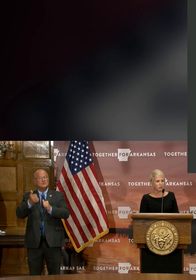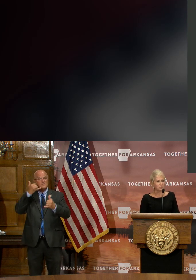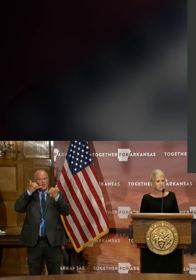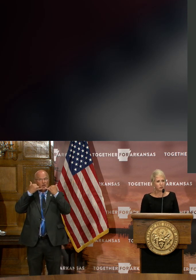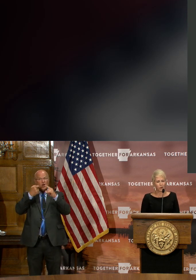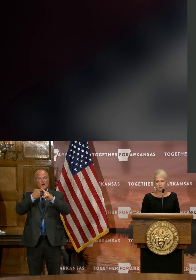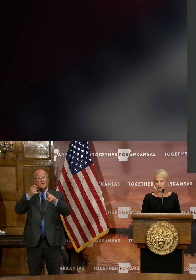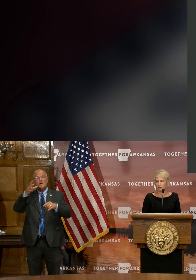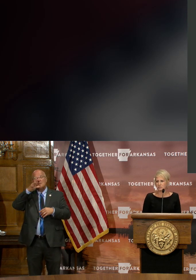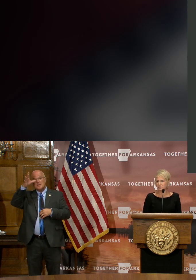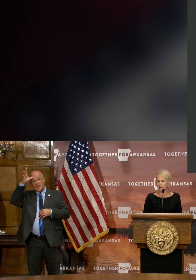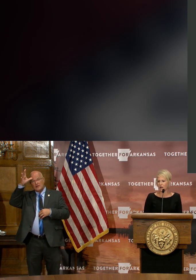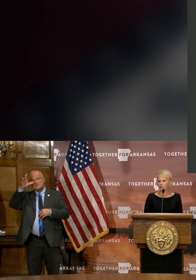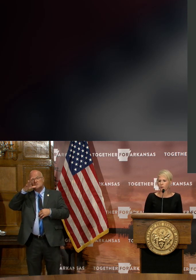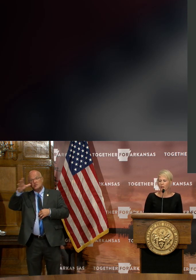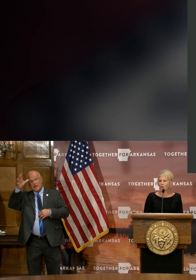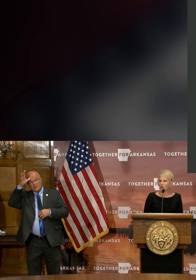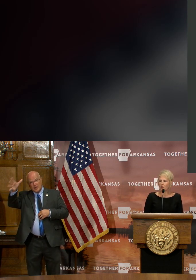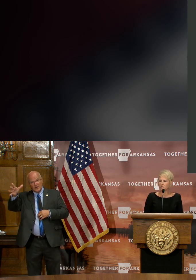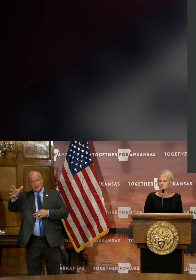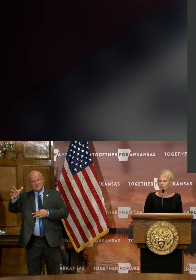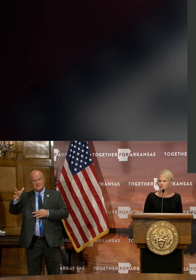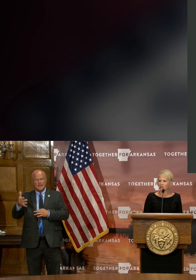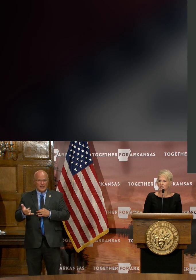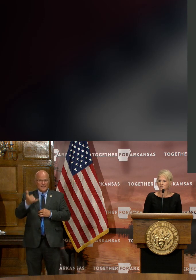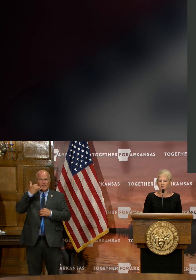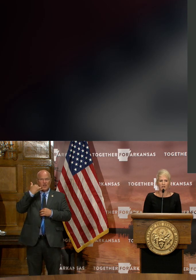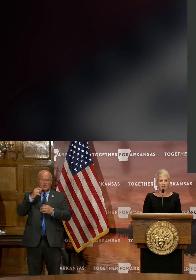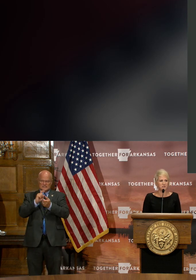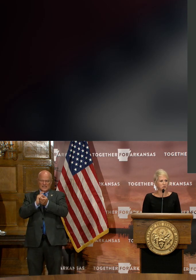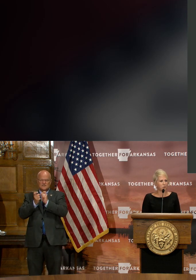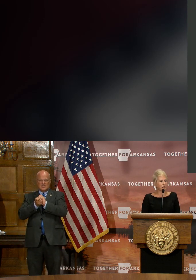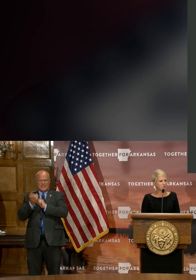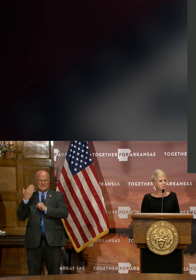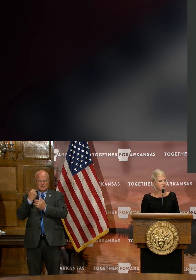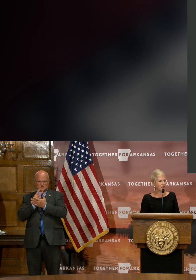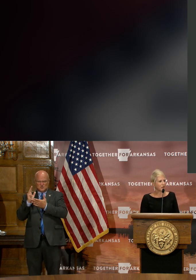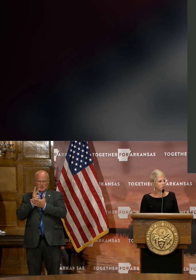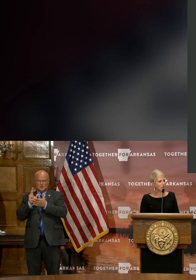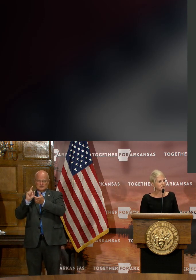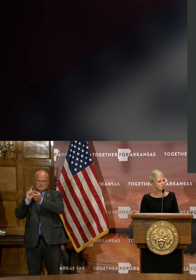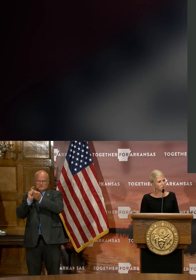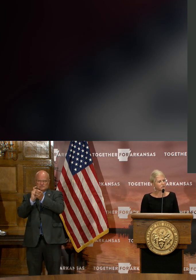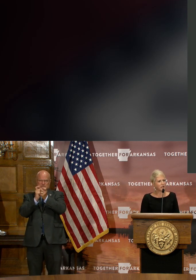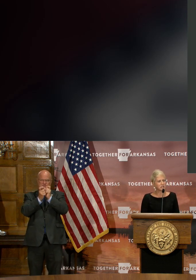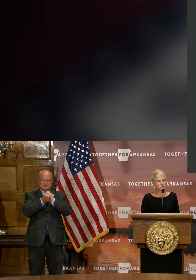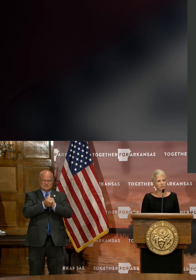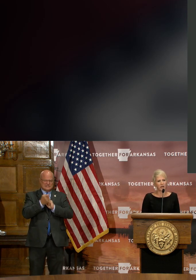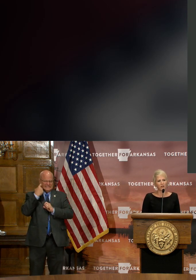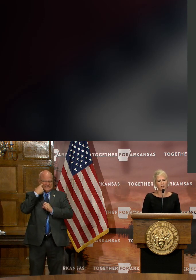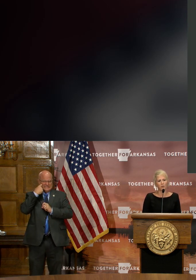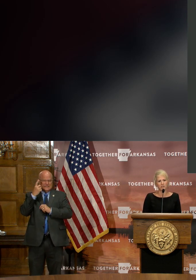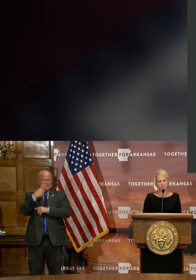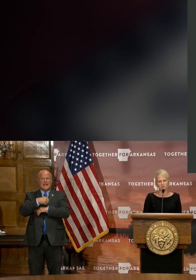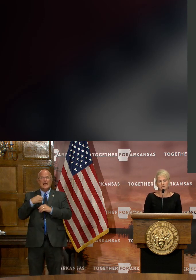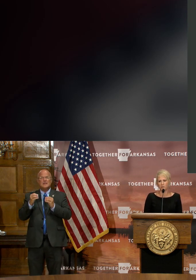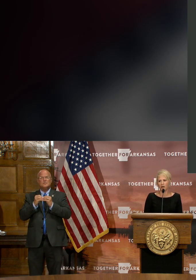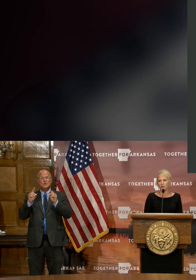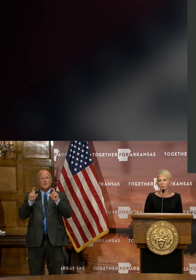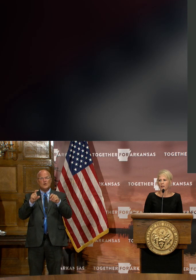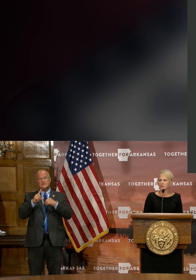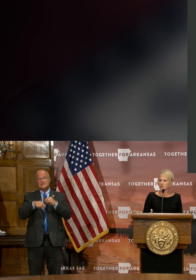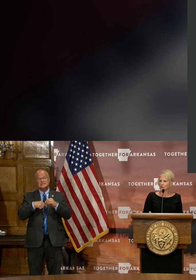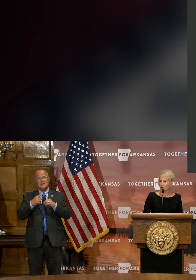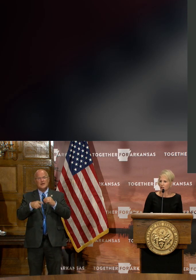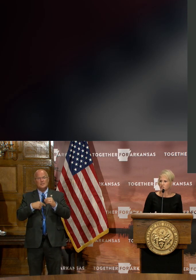been from parents and grandparents. The calls have changed over the last few weeks. The last couple of days, we've had a lot of questions